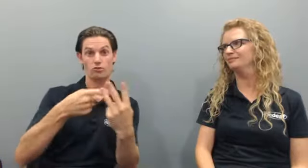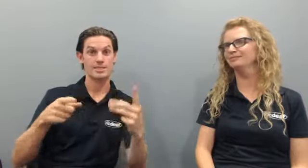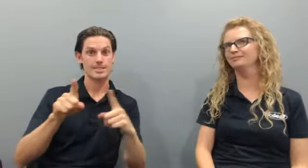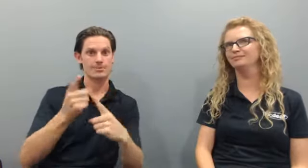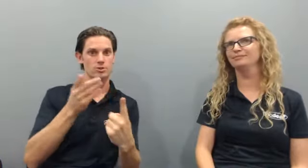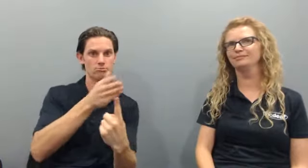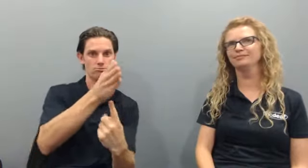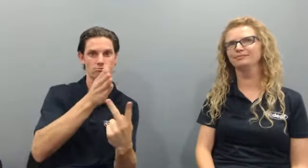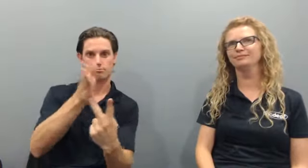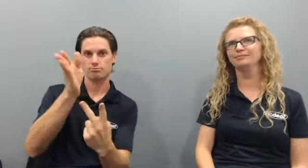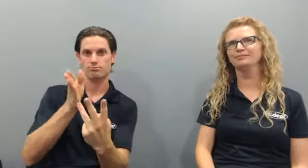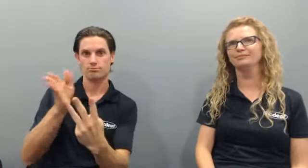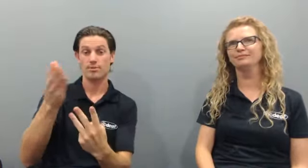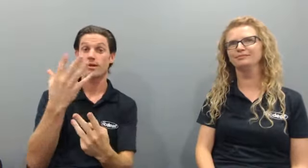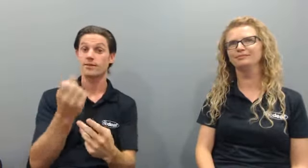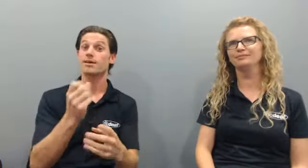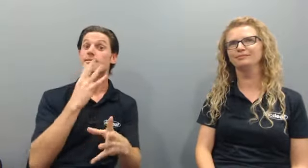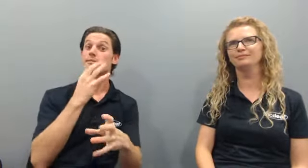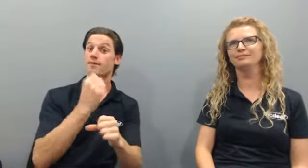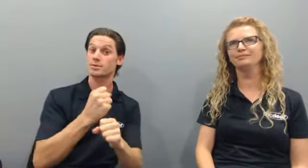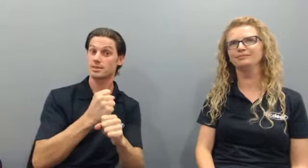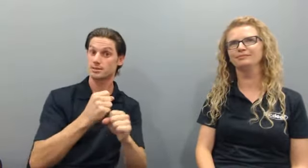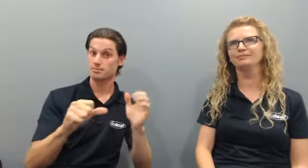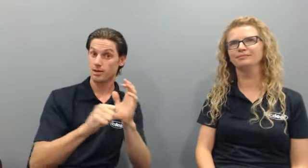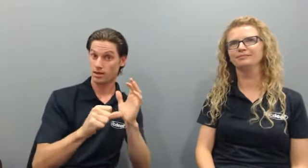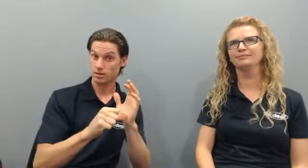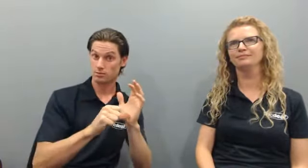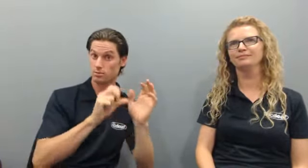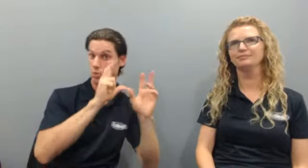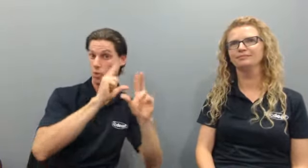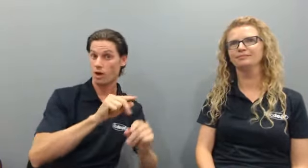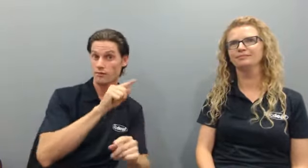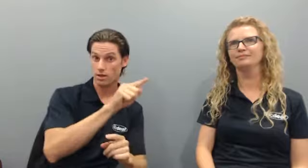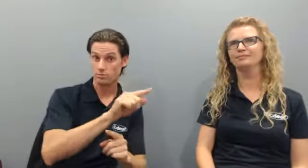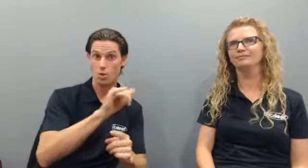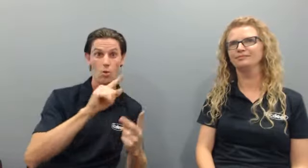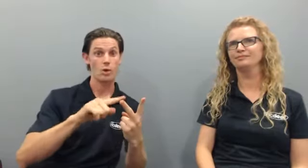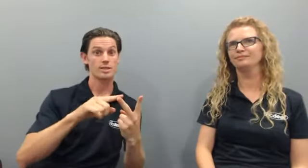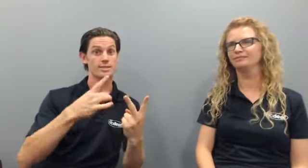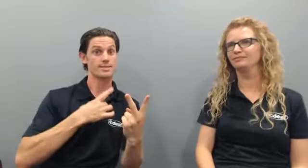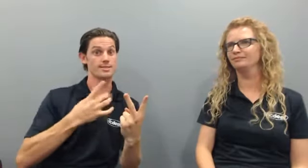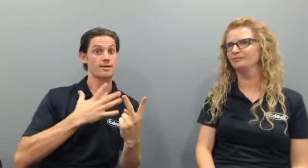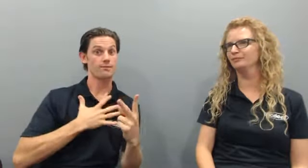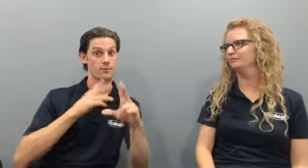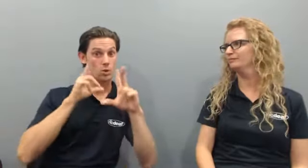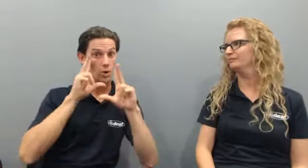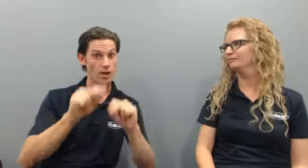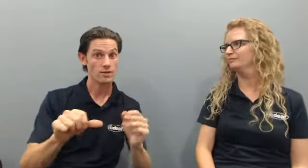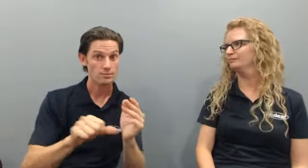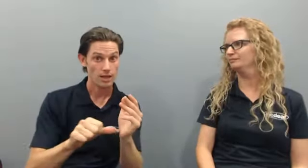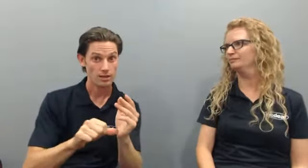again. There are 3 different ways your funds can be managed. They can be managed by the NDIA, self-managed by